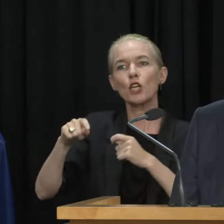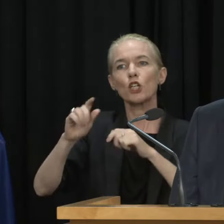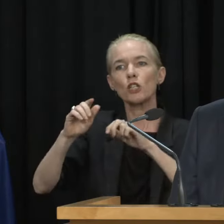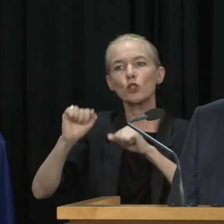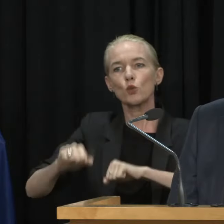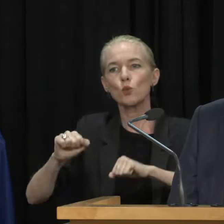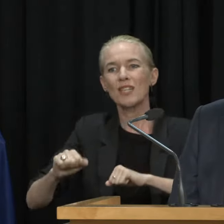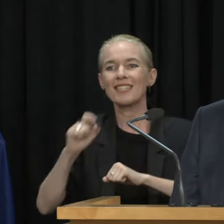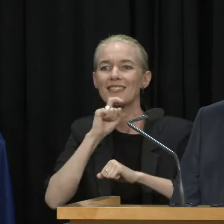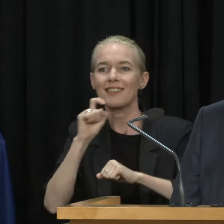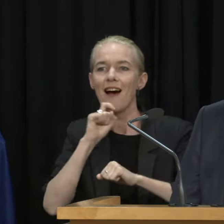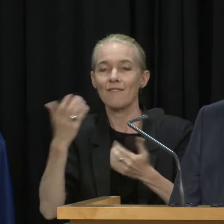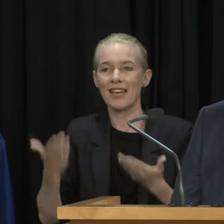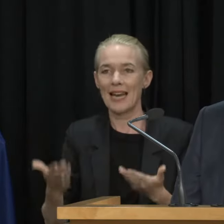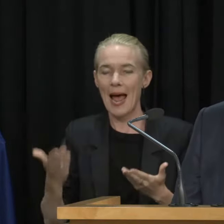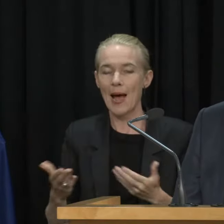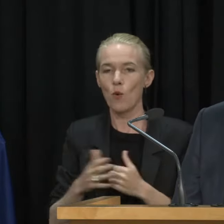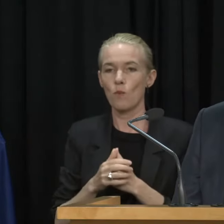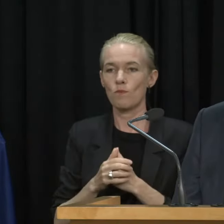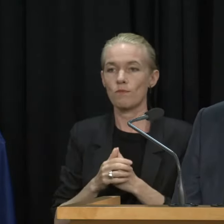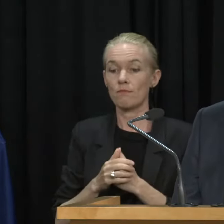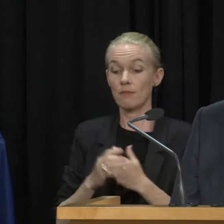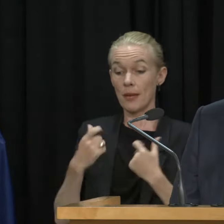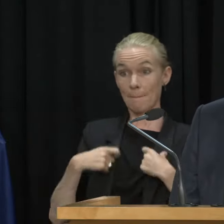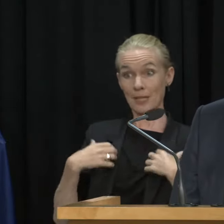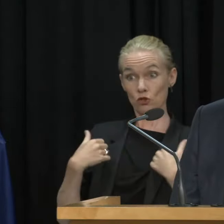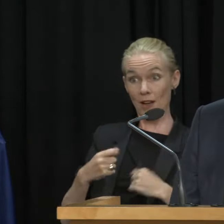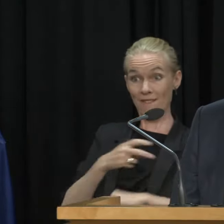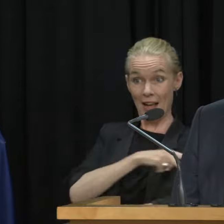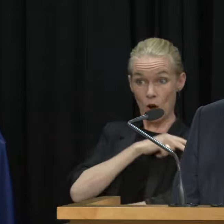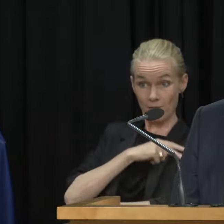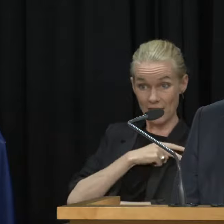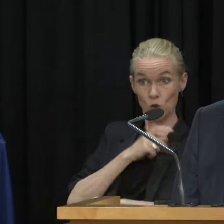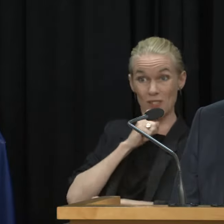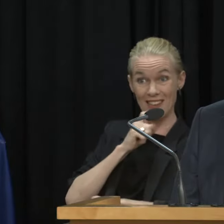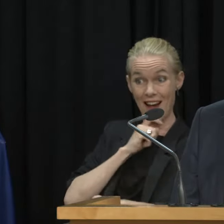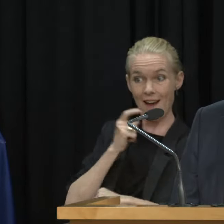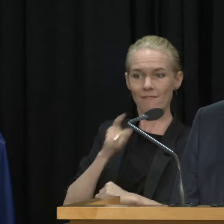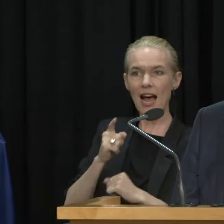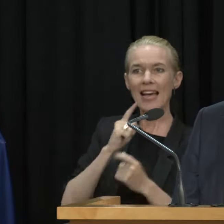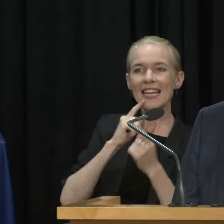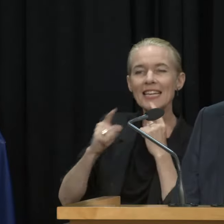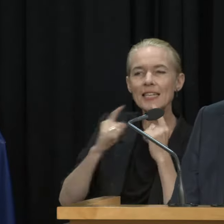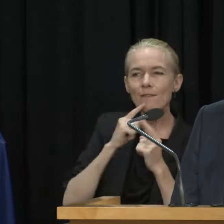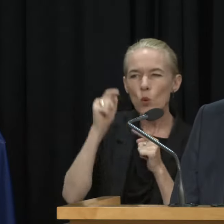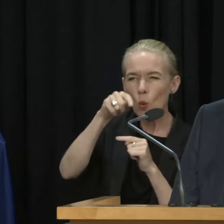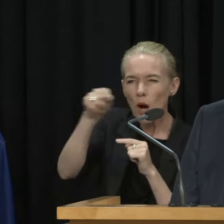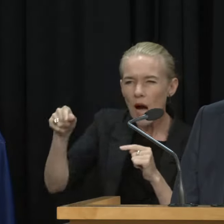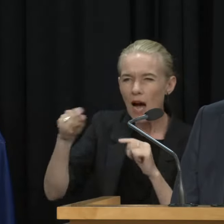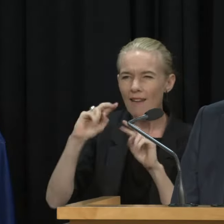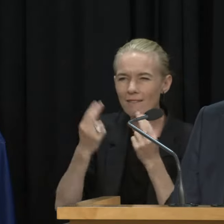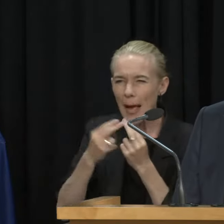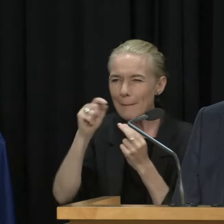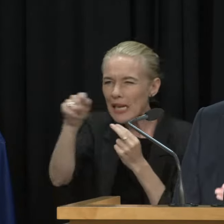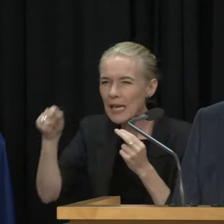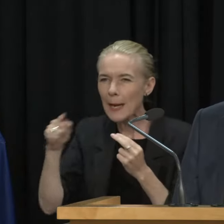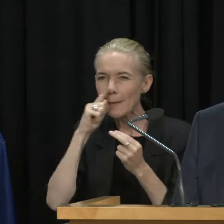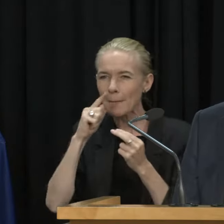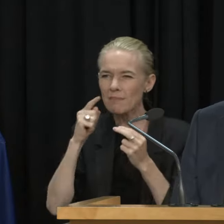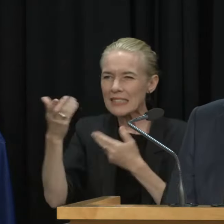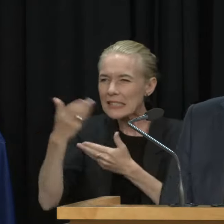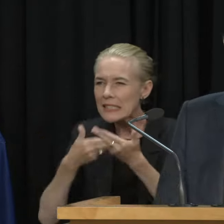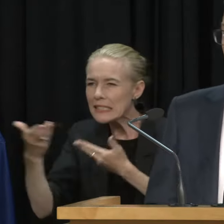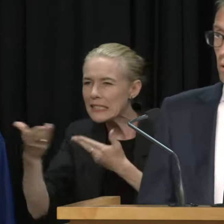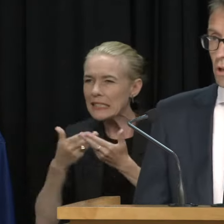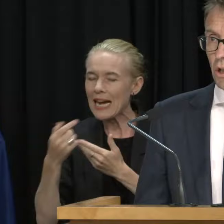at the moment interviewing both the family and the new case, and we will provide updates during the afternoon if any